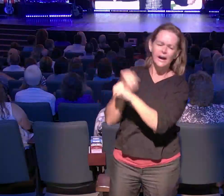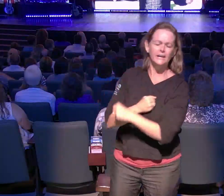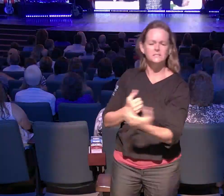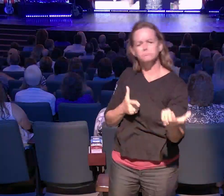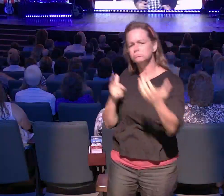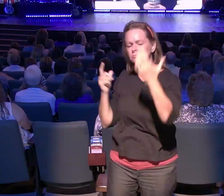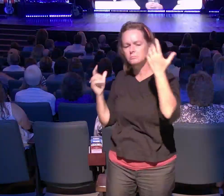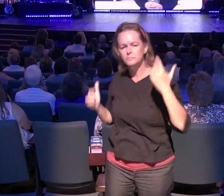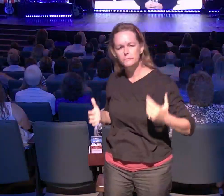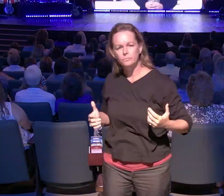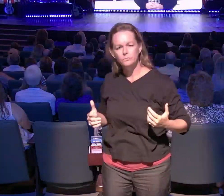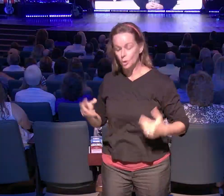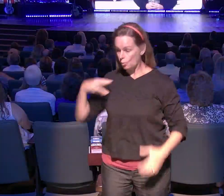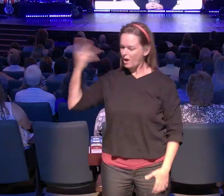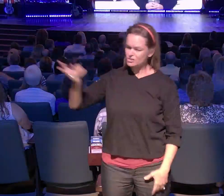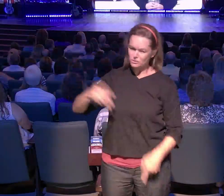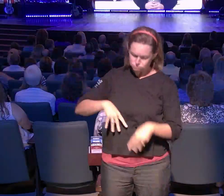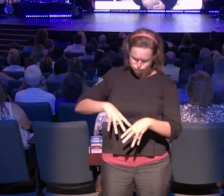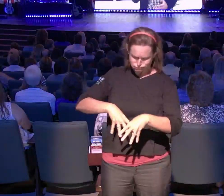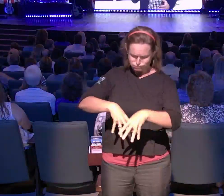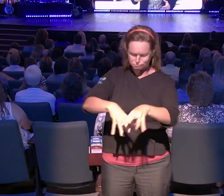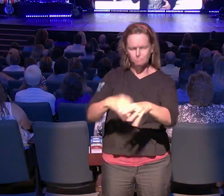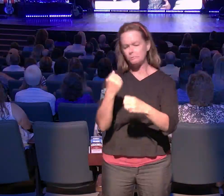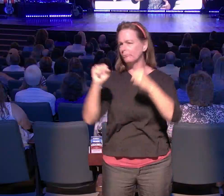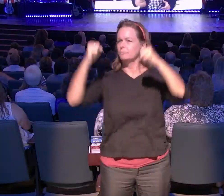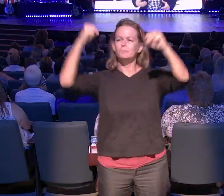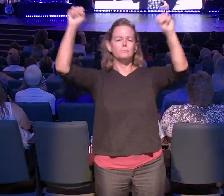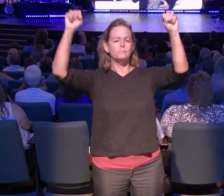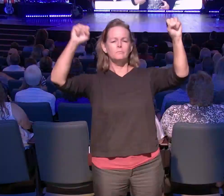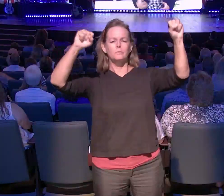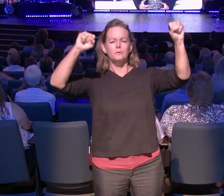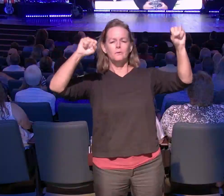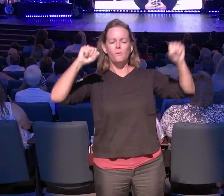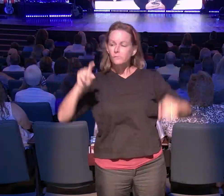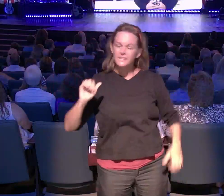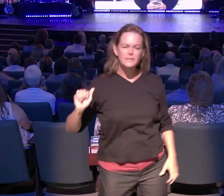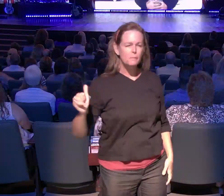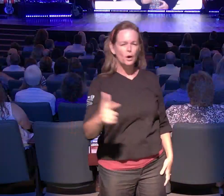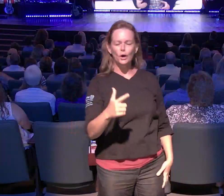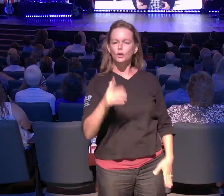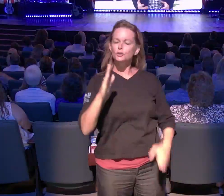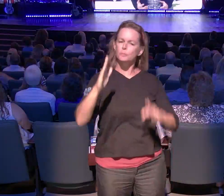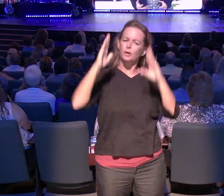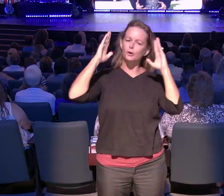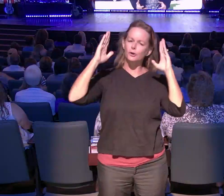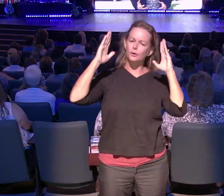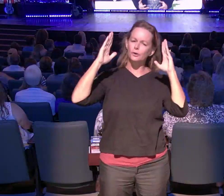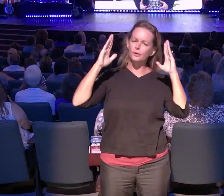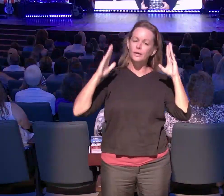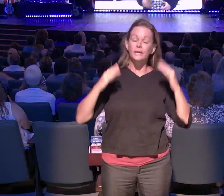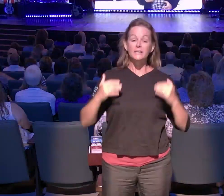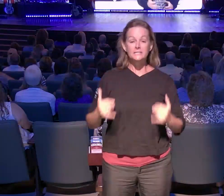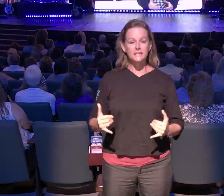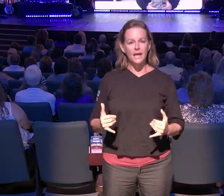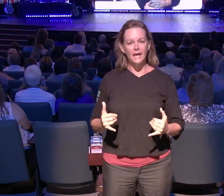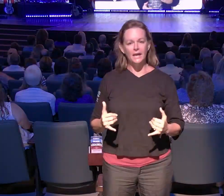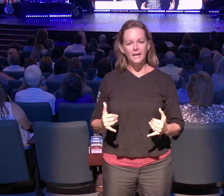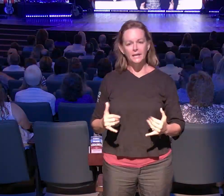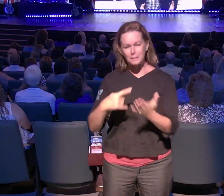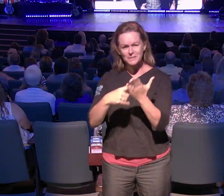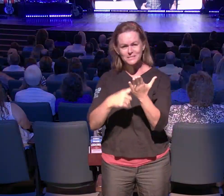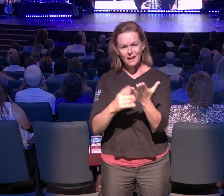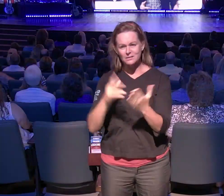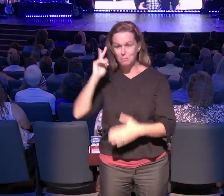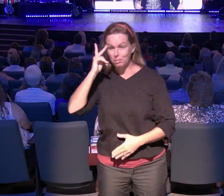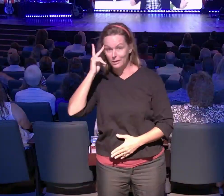filled with demonstrators and protesters needing for their voices to be heard. Today, I'm not going to address the political or